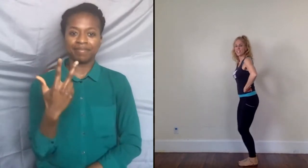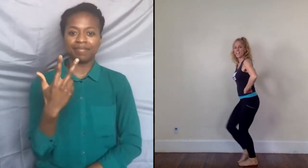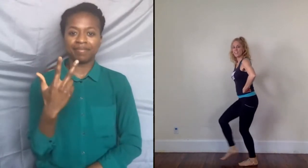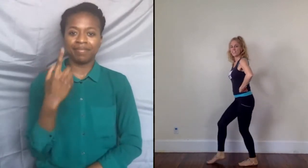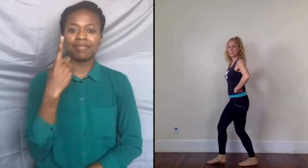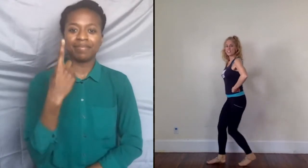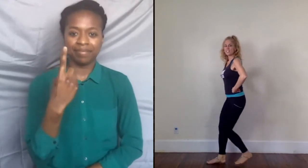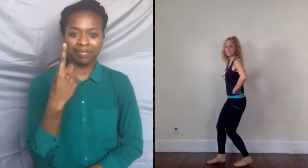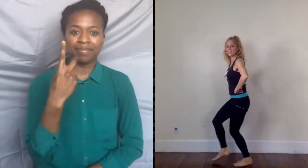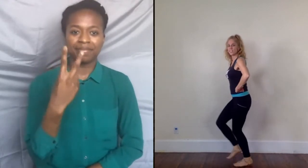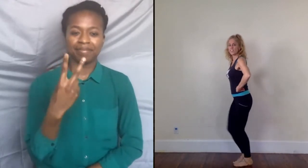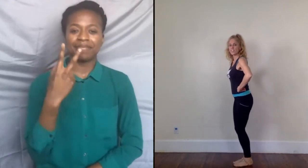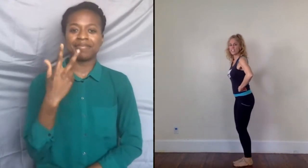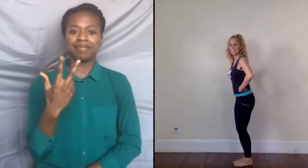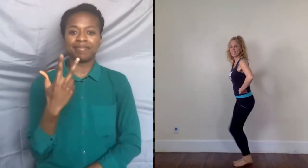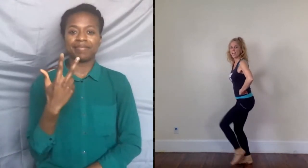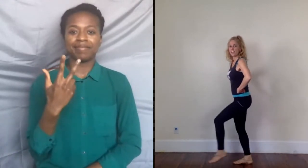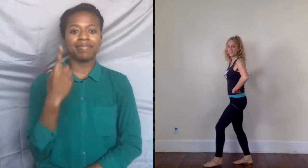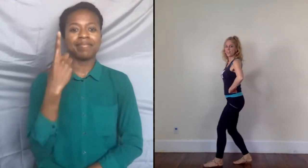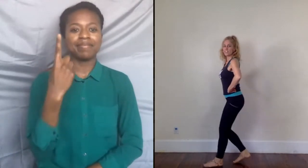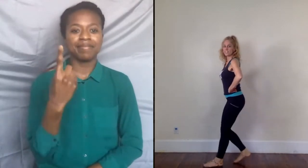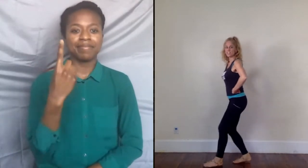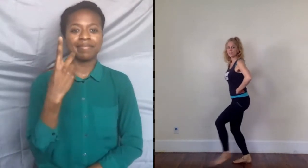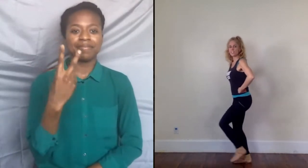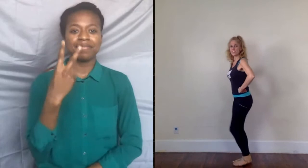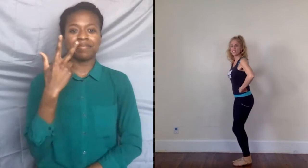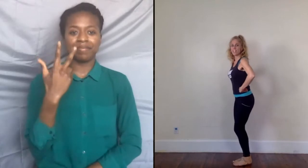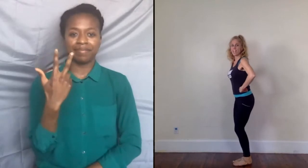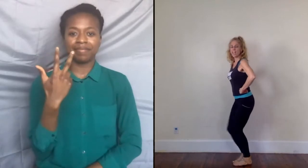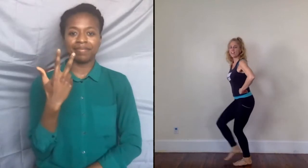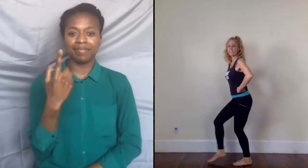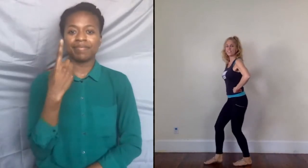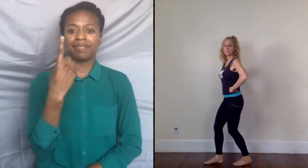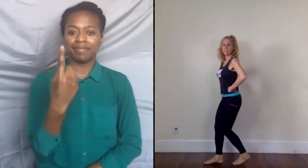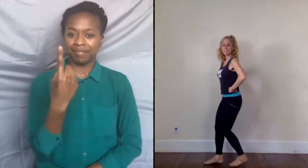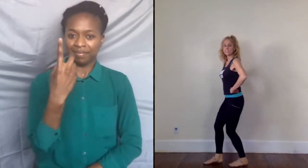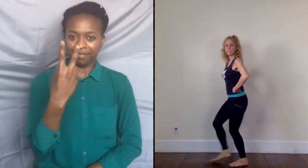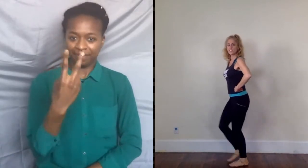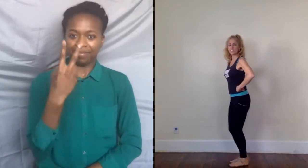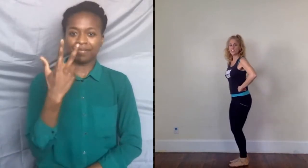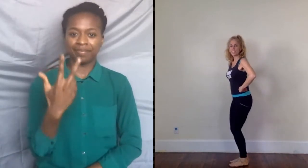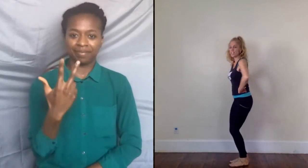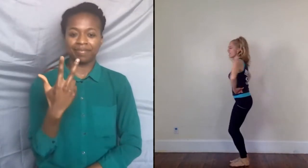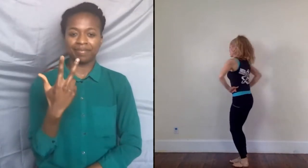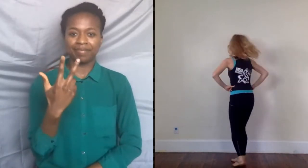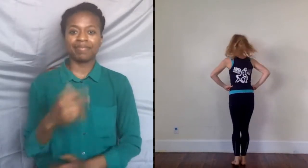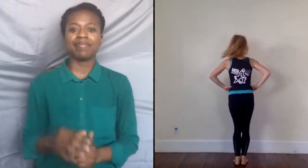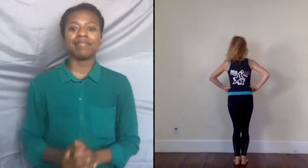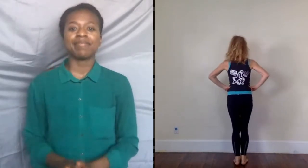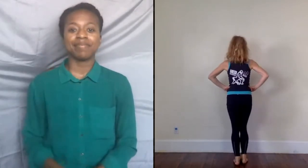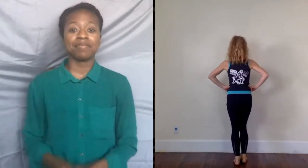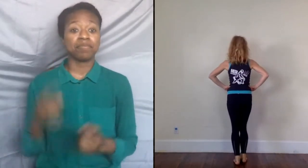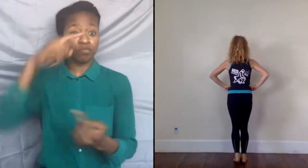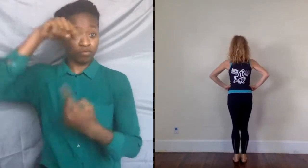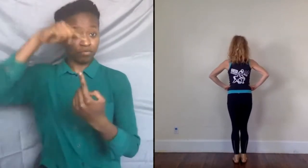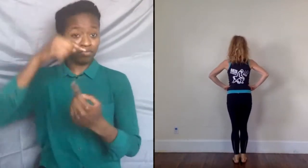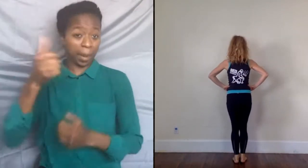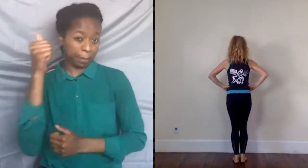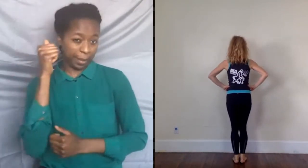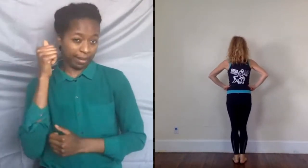3, front, 2, 3, front, 2, 3, and front, 2, 3. And to the